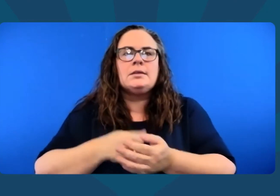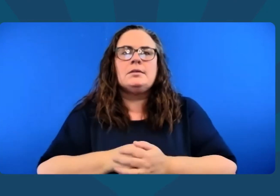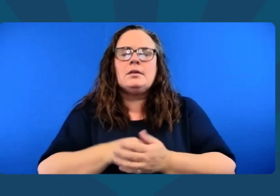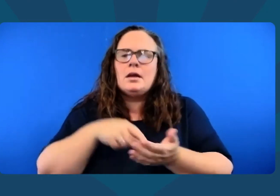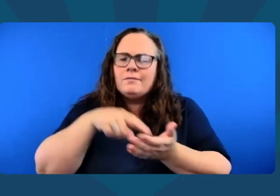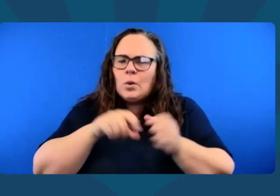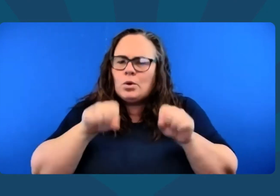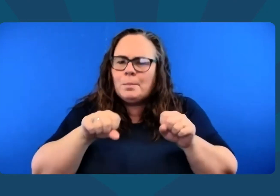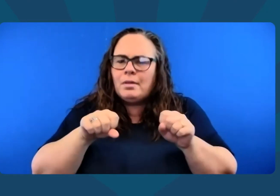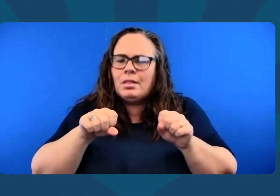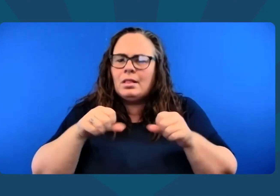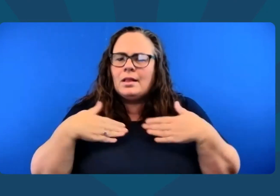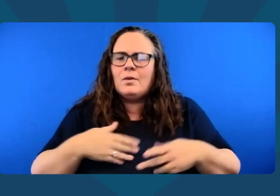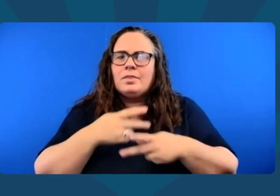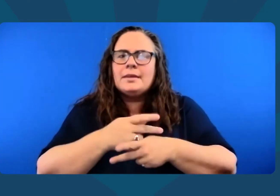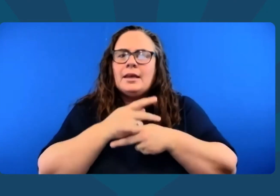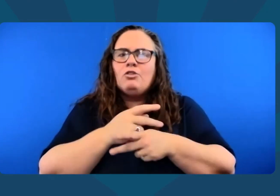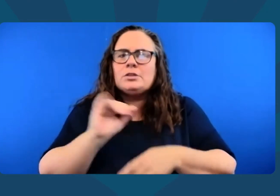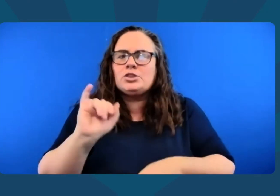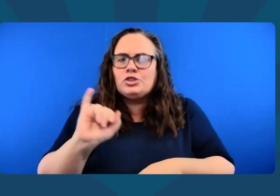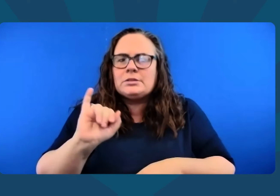affordable healthcare insurance,